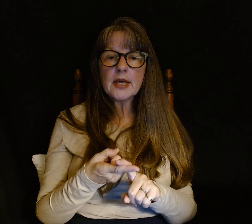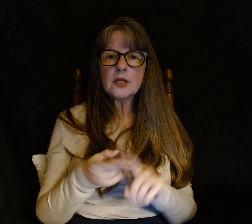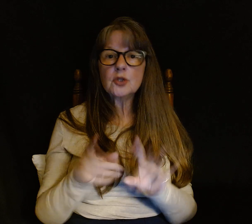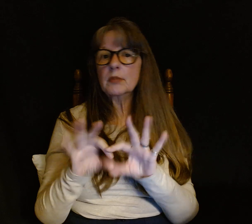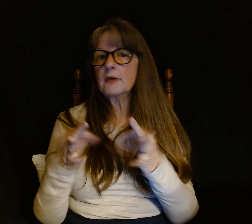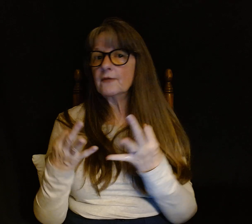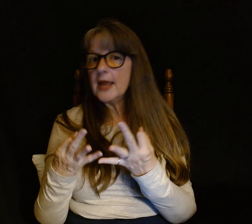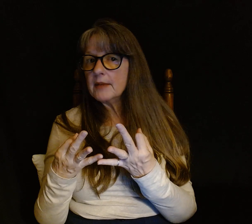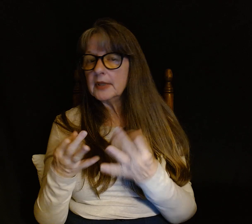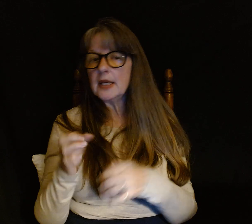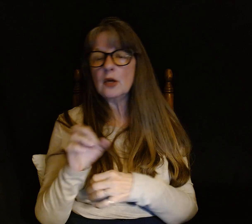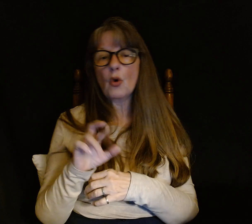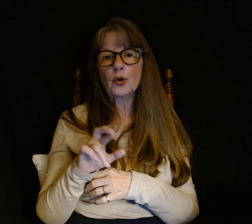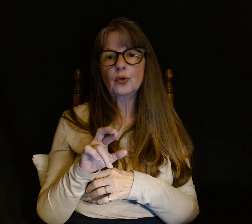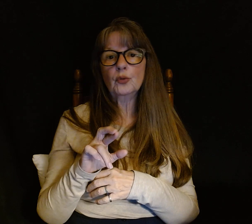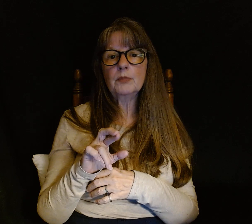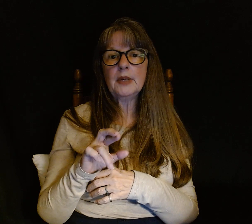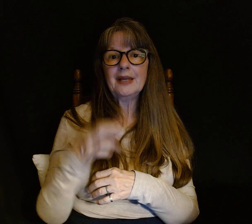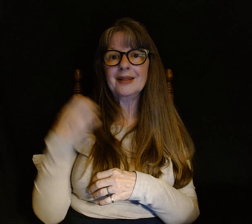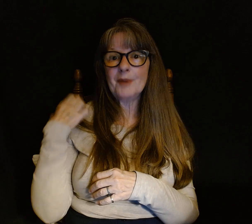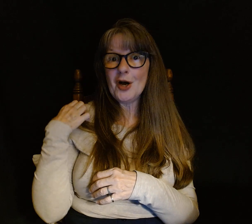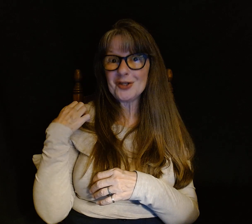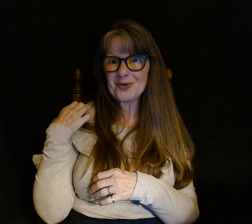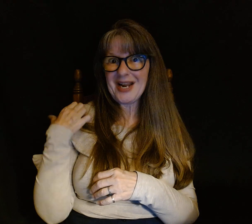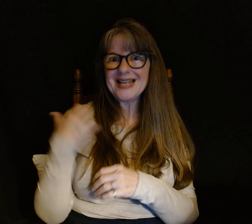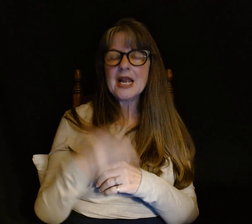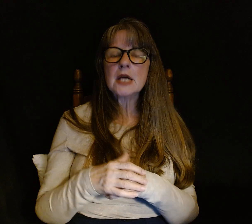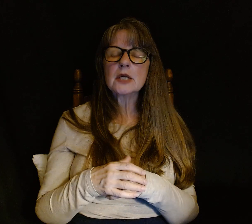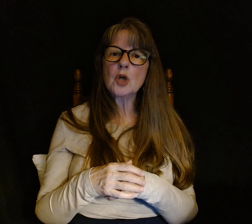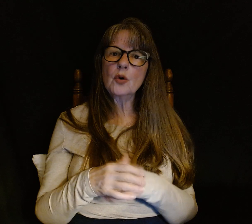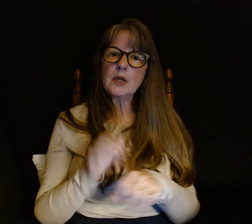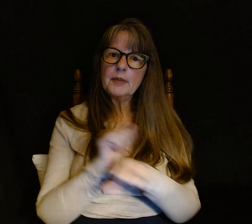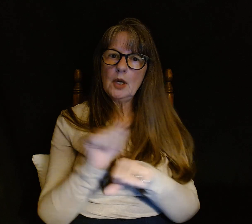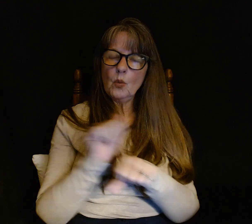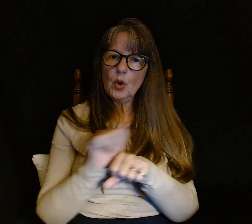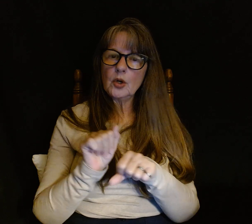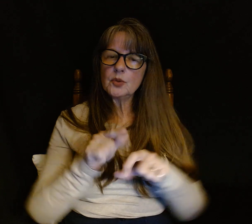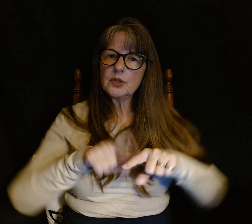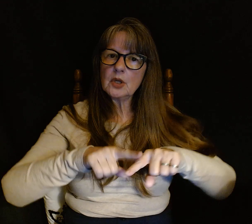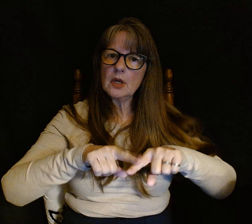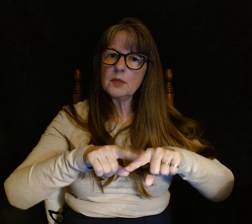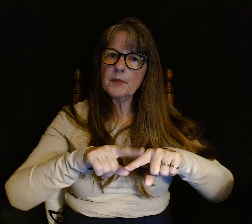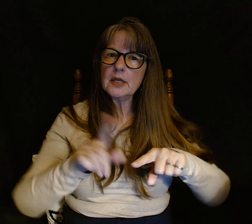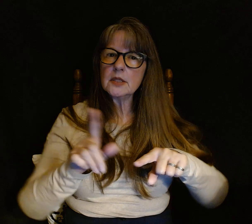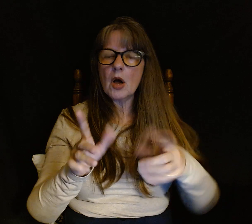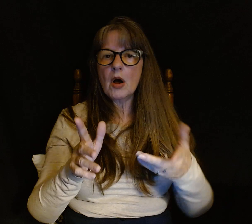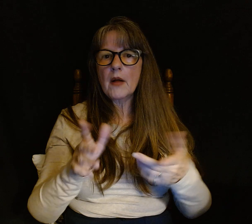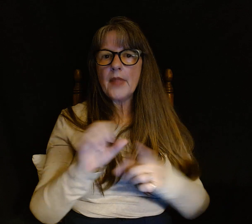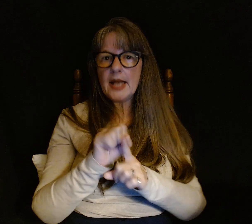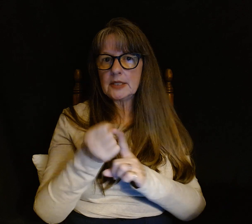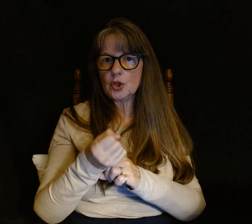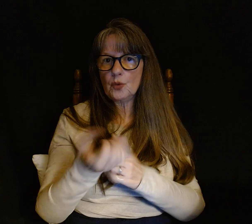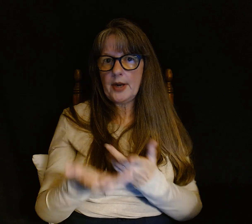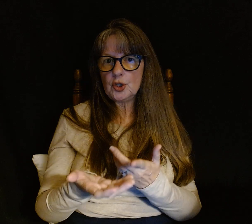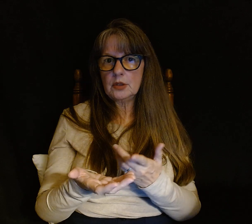could be family, or you could be the boss, right? So it could be at work. So it's going to depend on that situation.